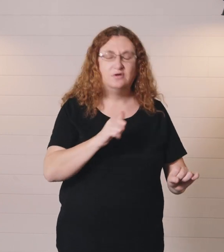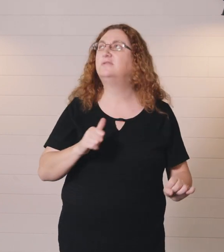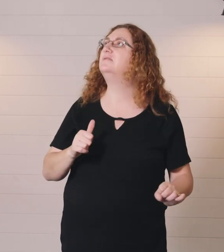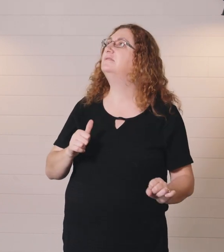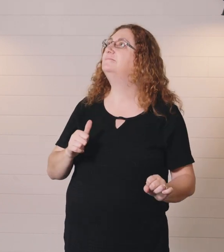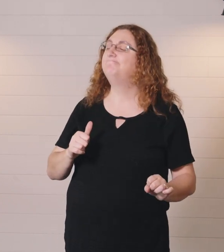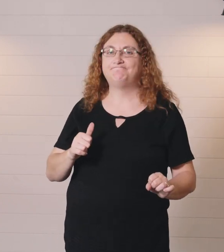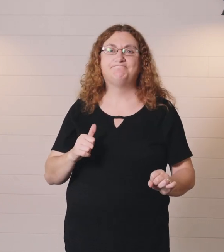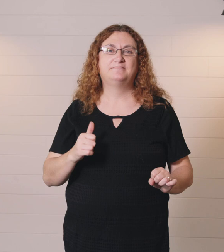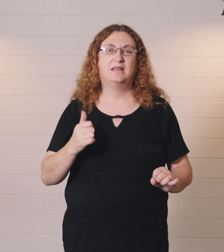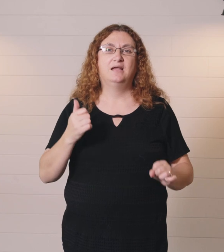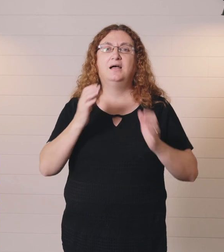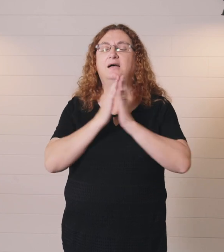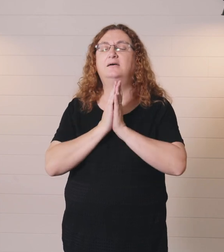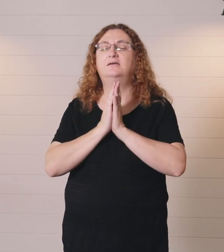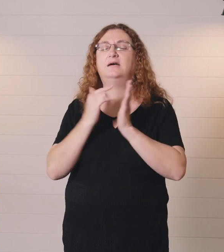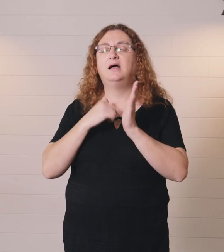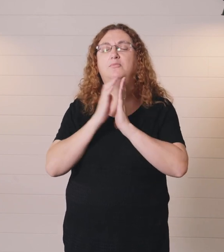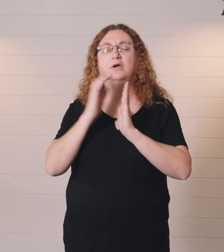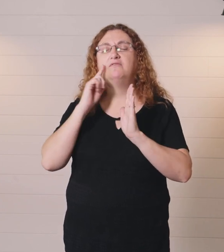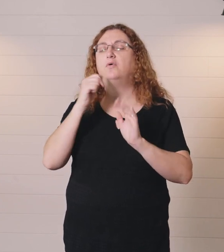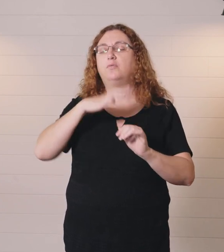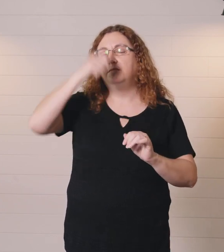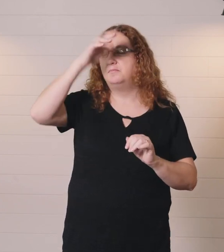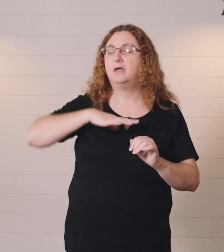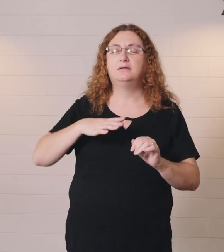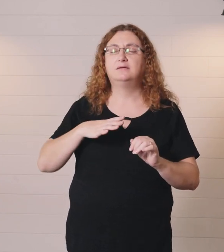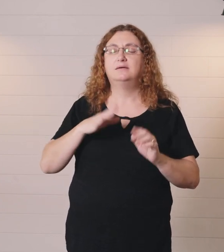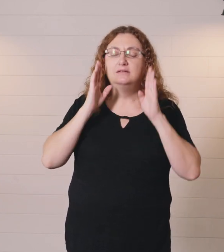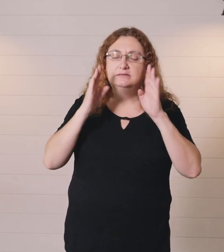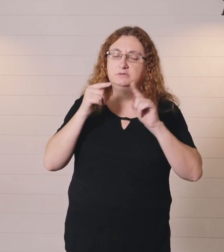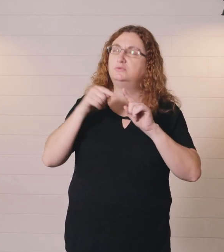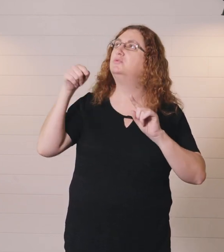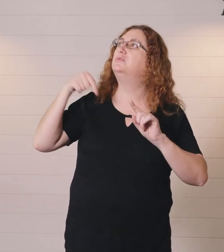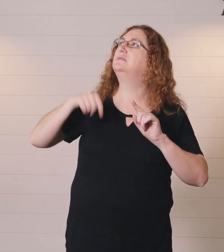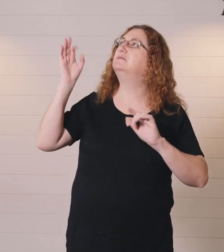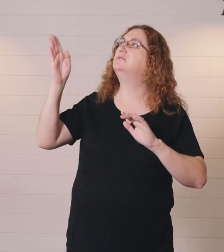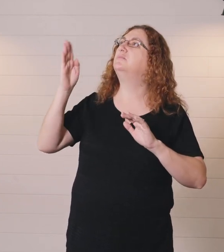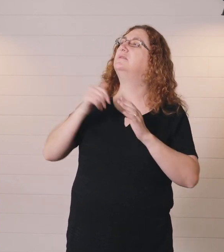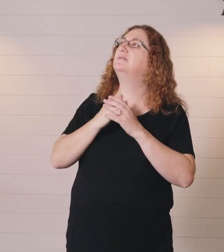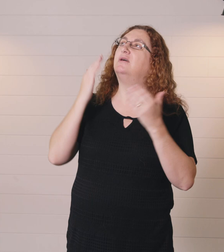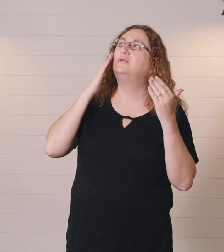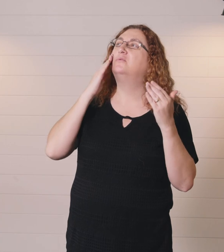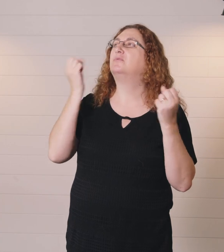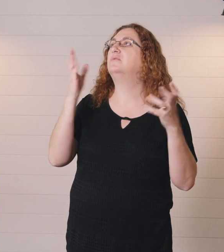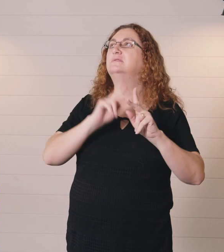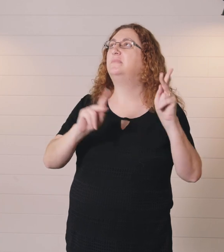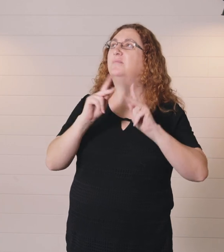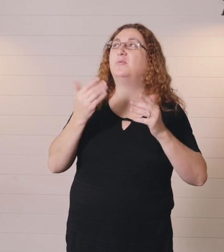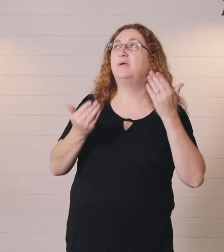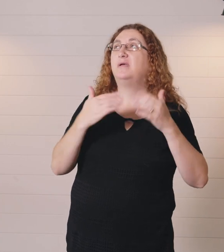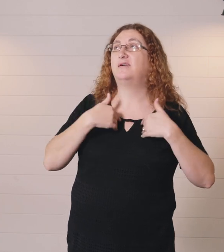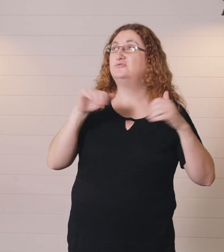God, I pray for the men and women who are listening to this. I don't know their circumstances. I know that some of them are facing serious trials right